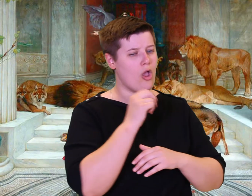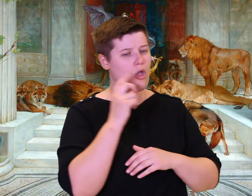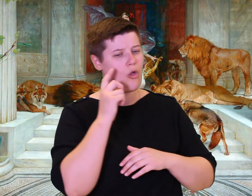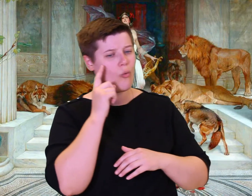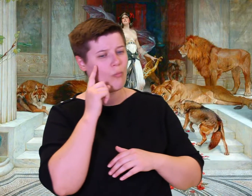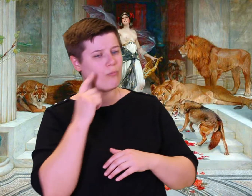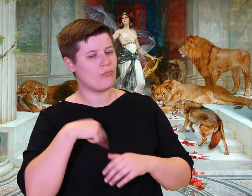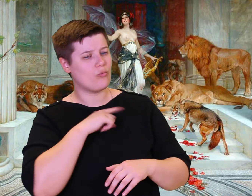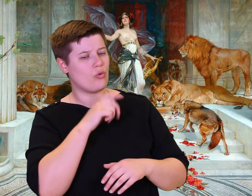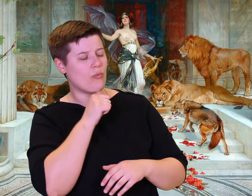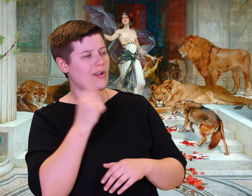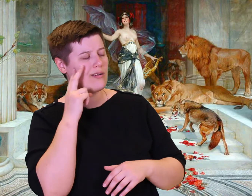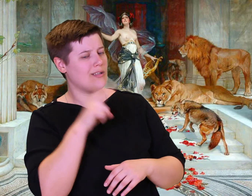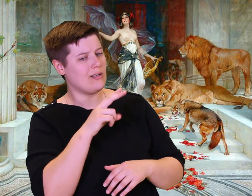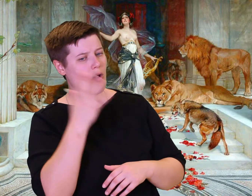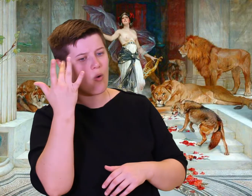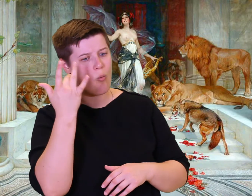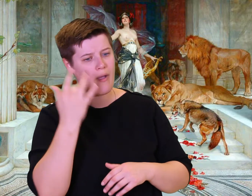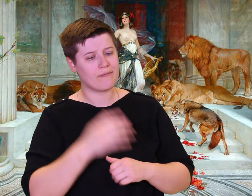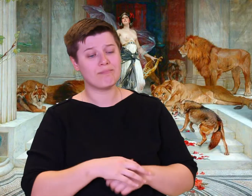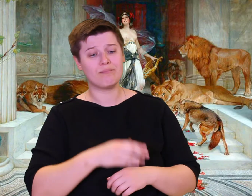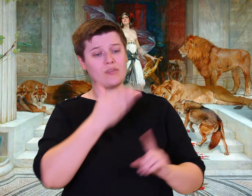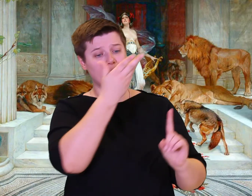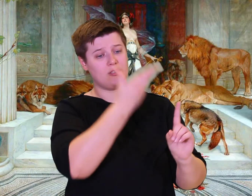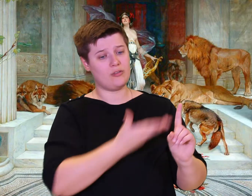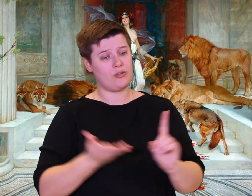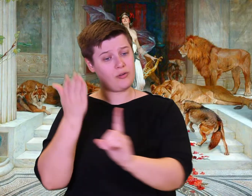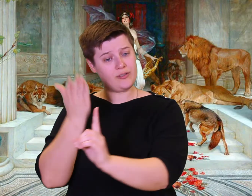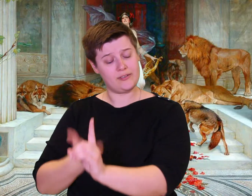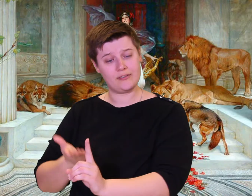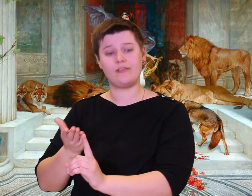go by unless they wish to show themselves to us?